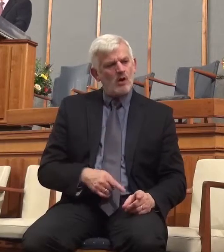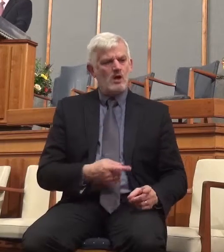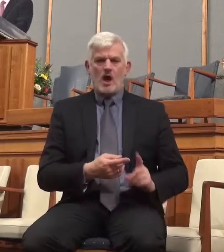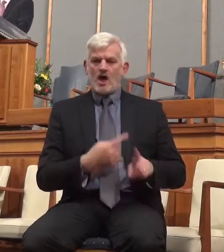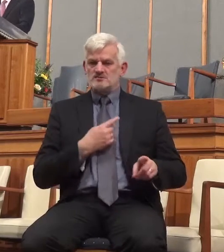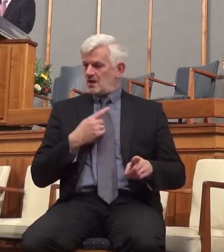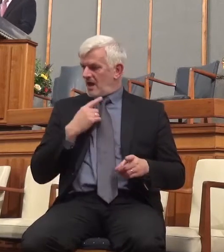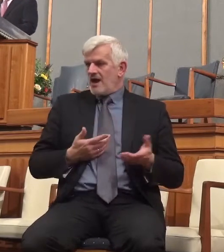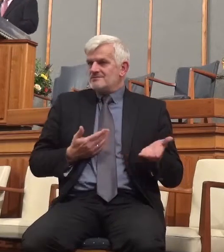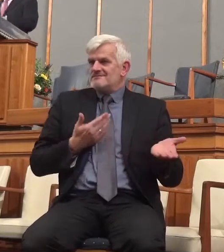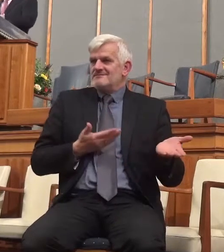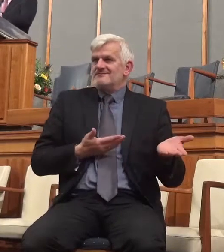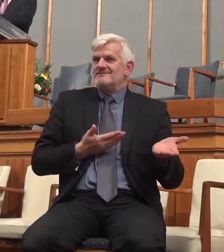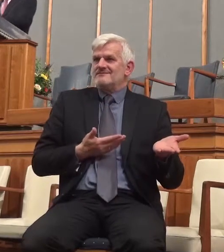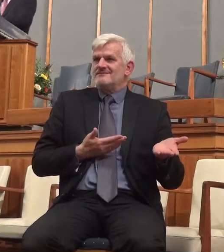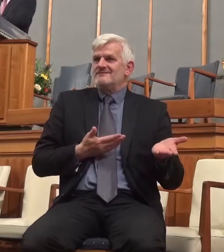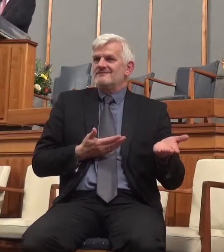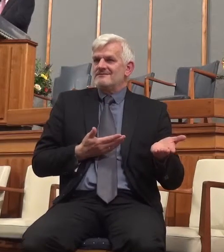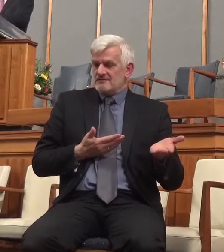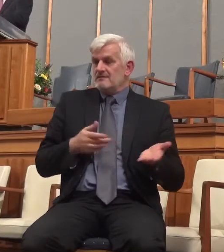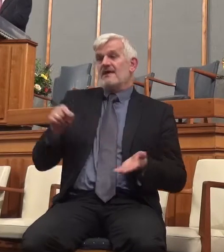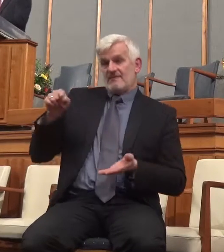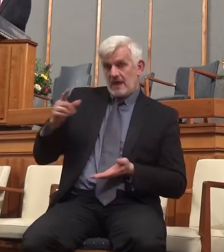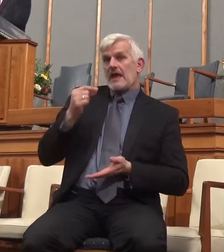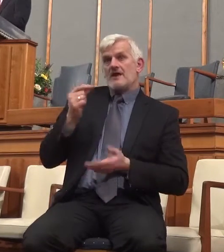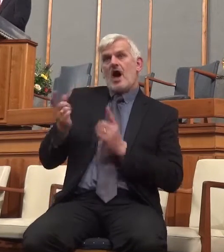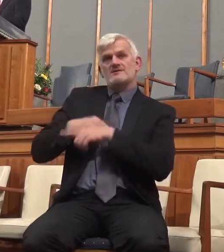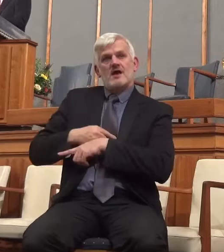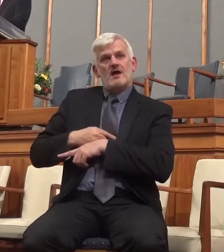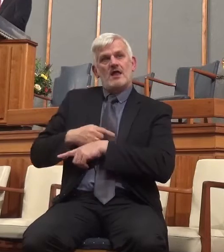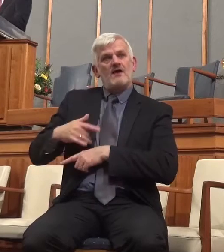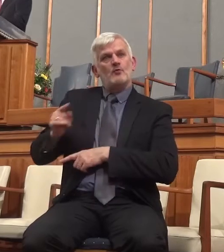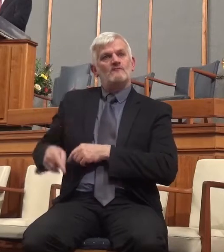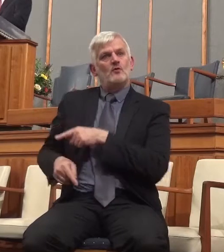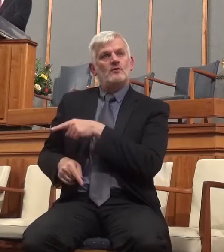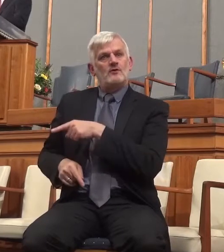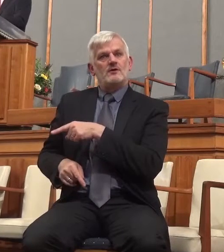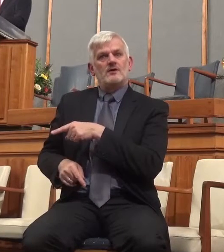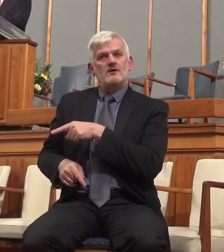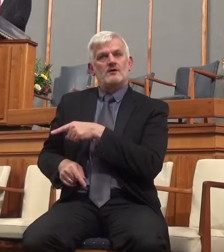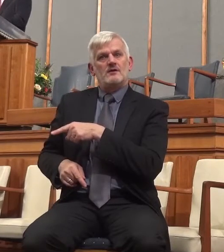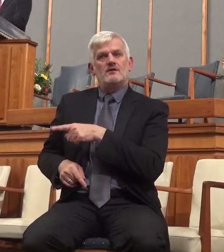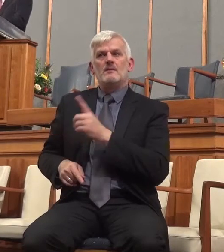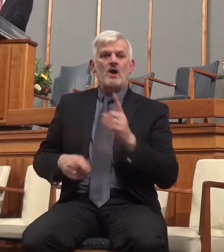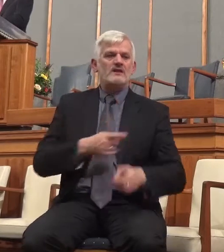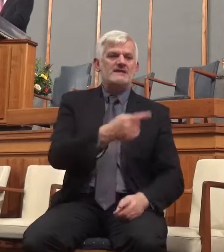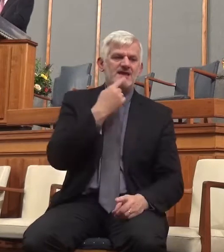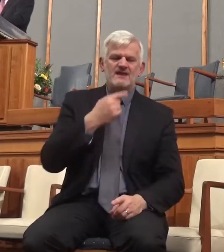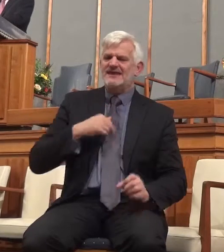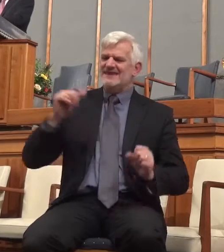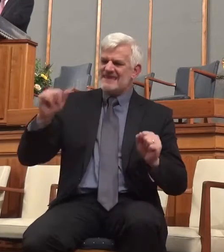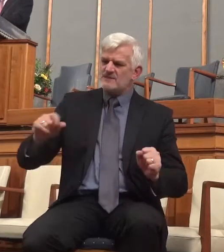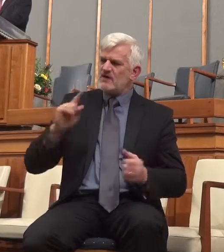divine things. Yes, but that doesn't alter the fact. Does that still mean that faith is a switching off of reason and